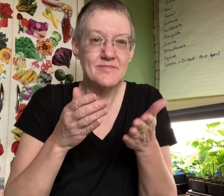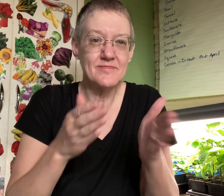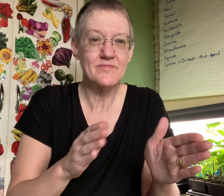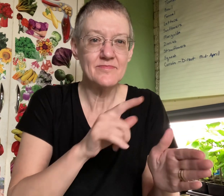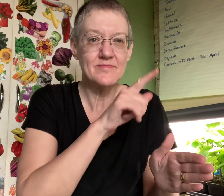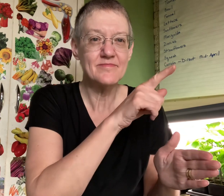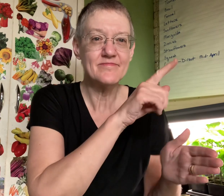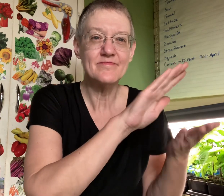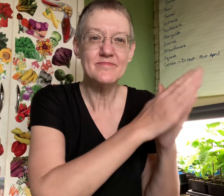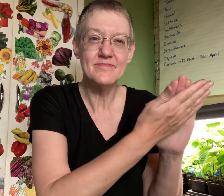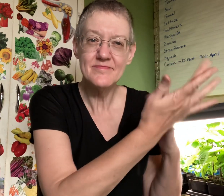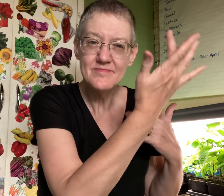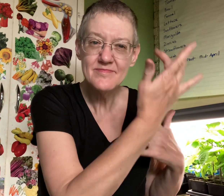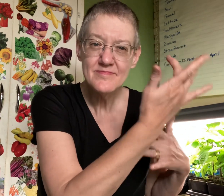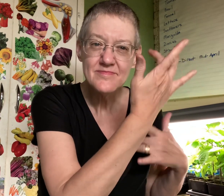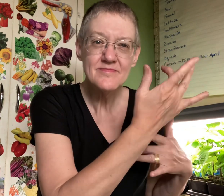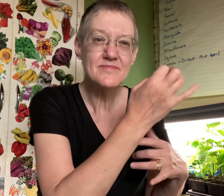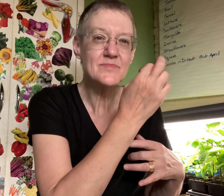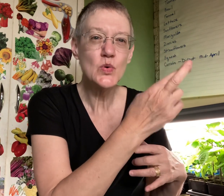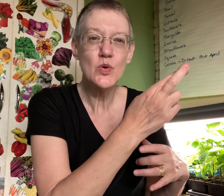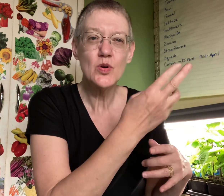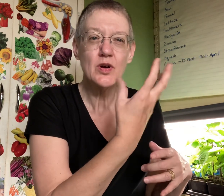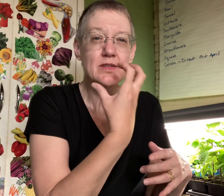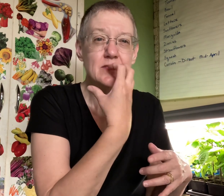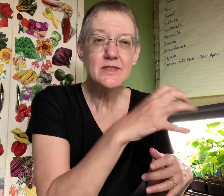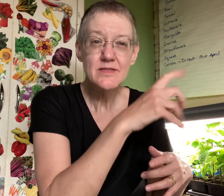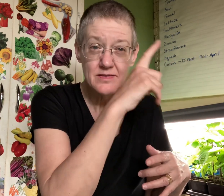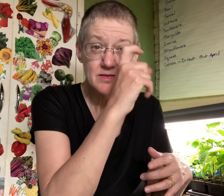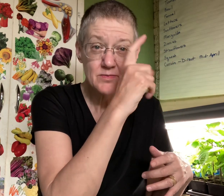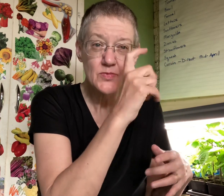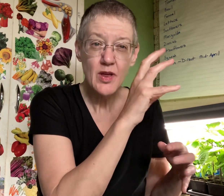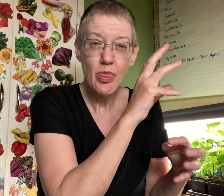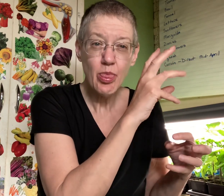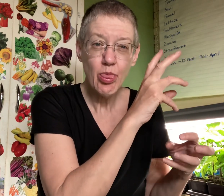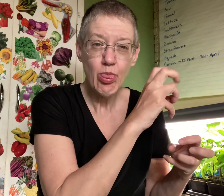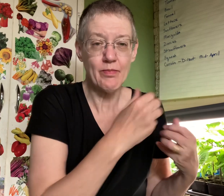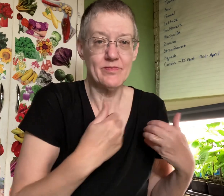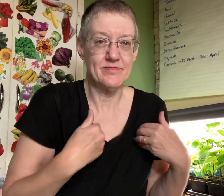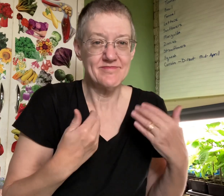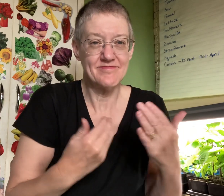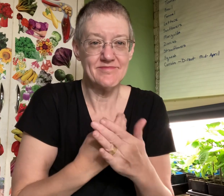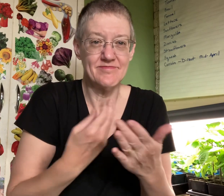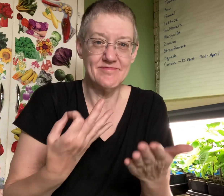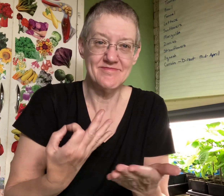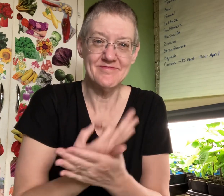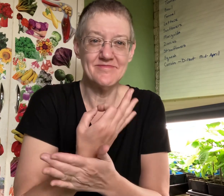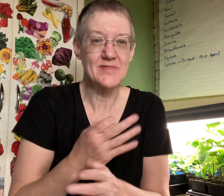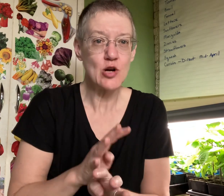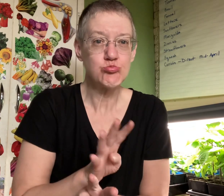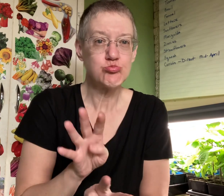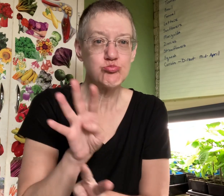That way, if they get diseased or struggle in the summer heat, I have fresh new plants